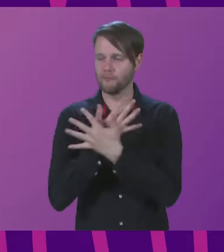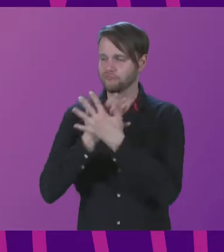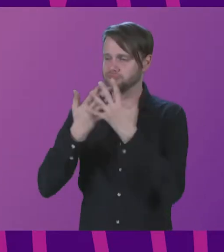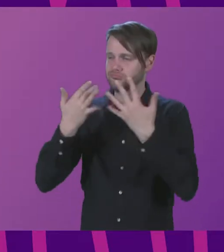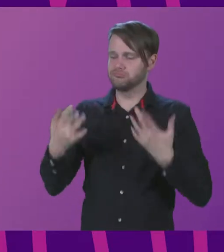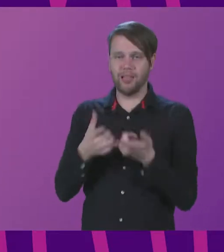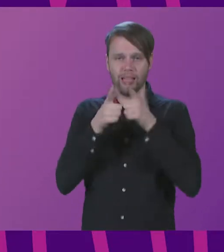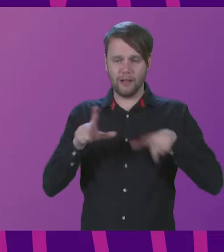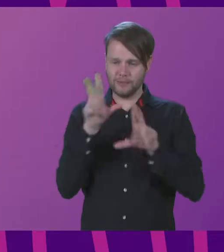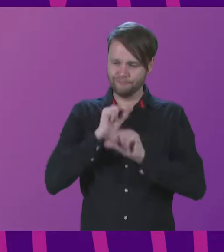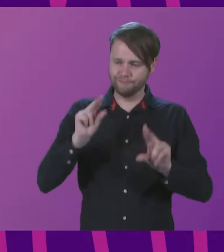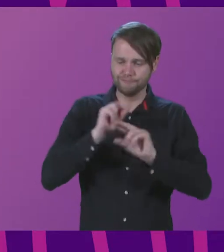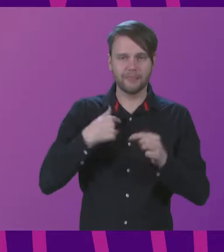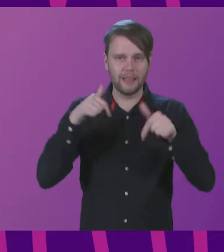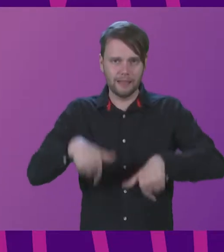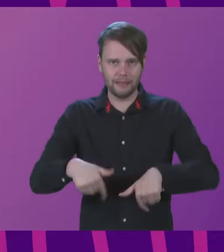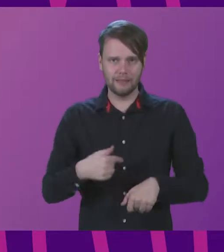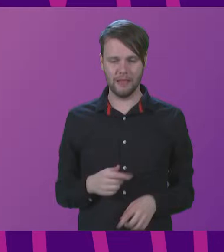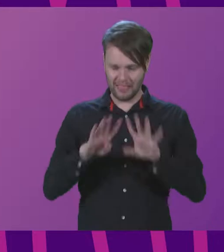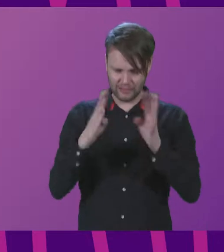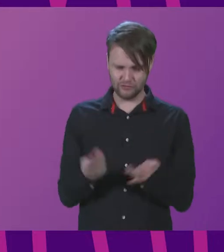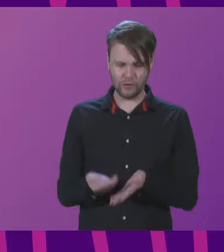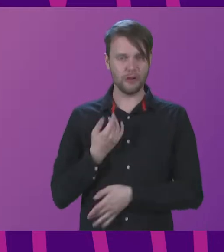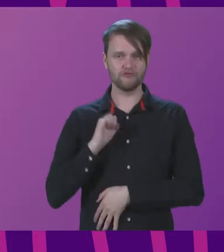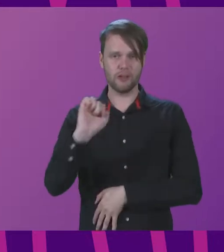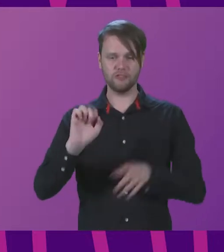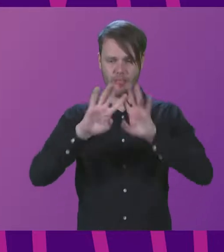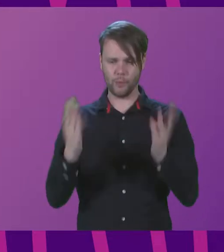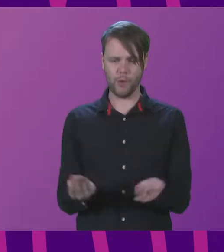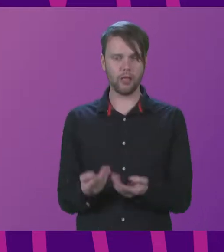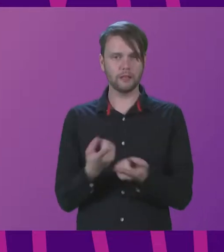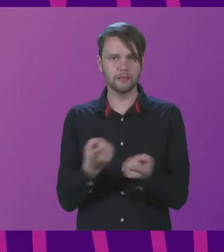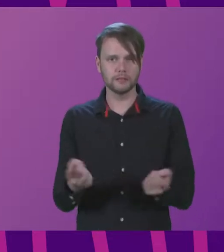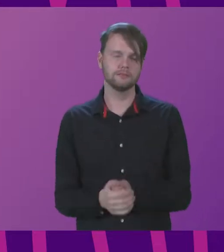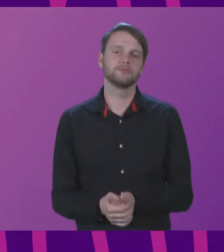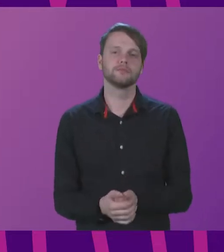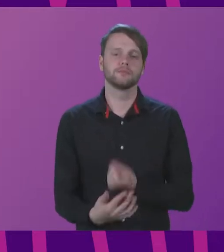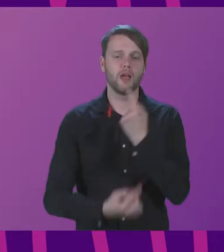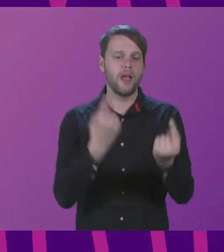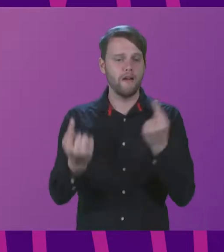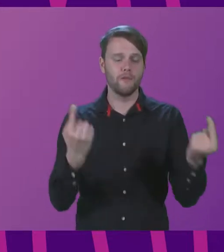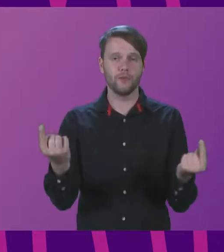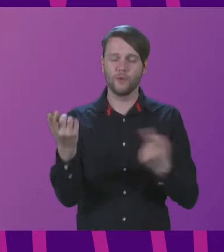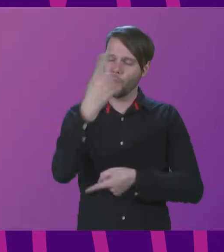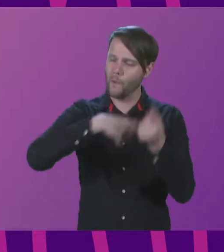on this island. This room represents the world. Every single one of you is important.